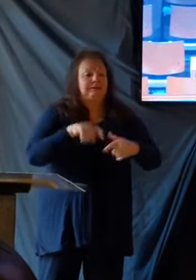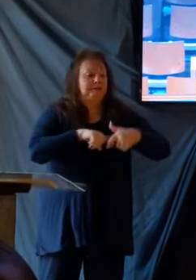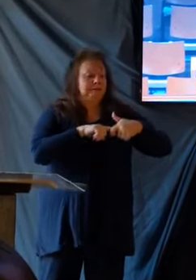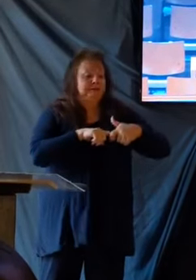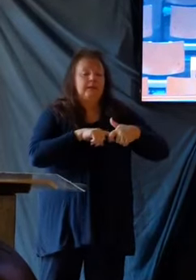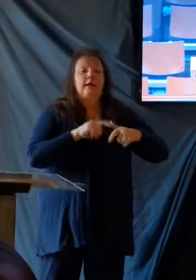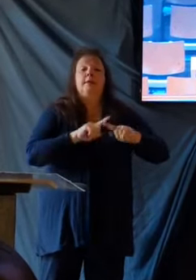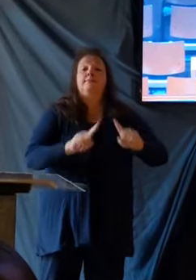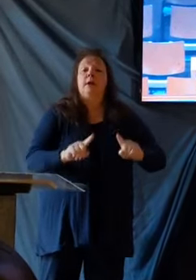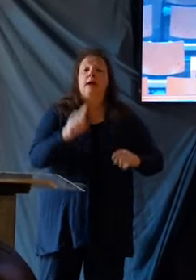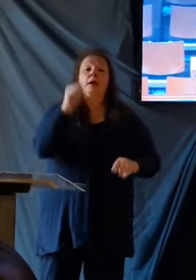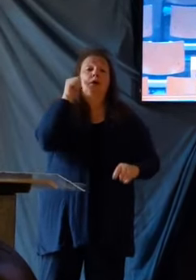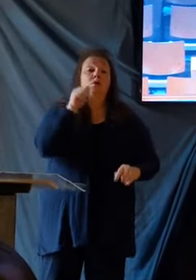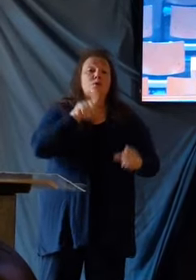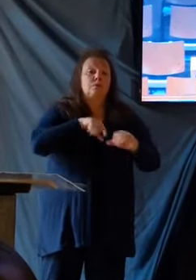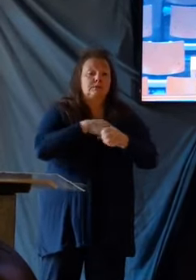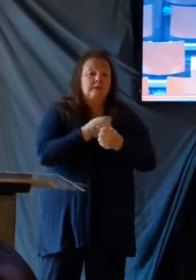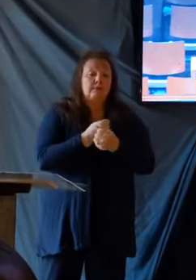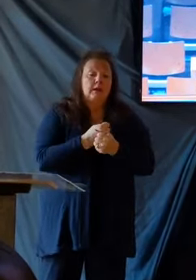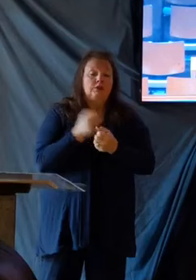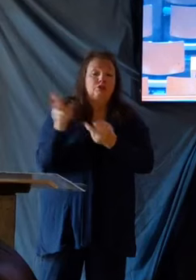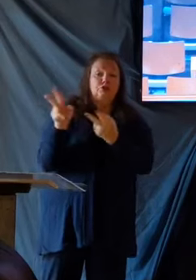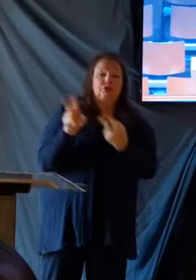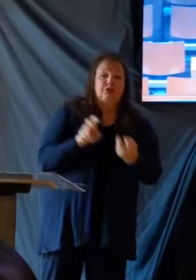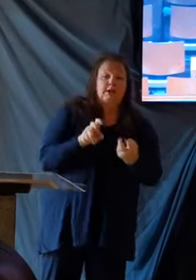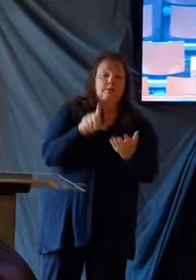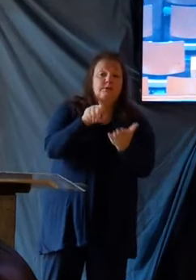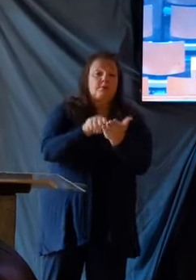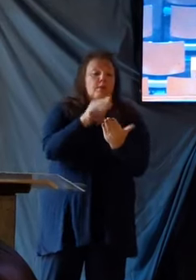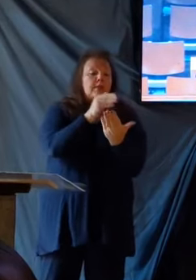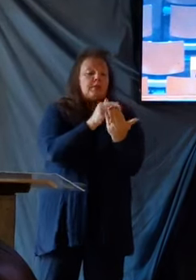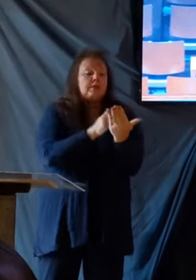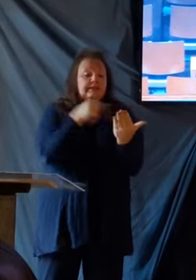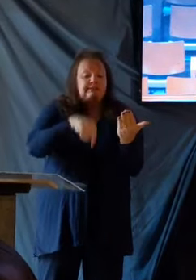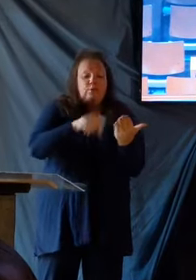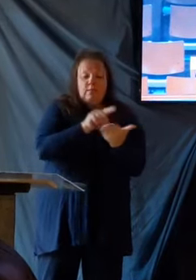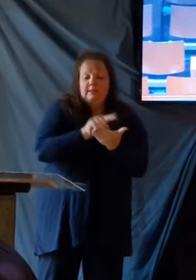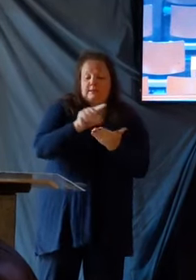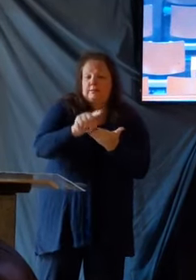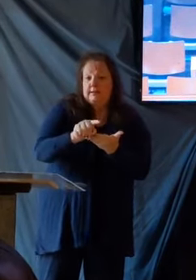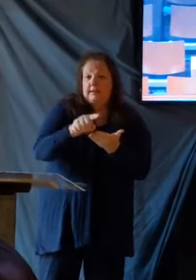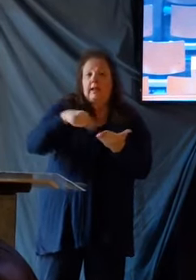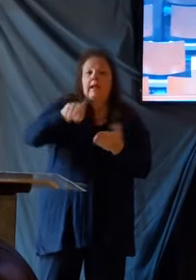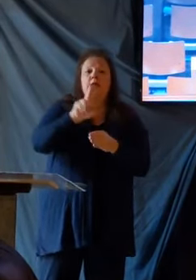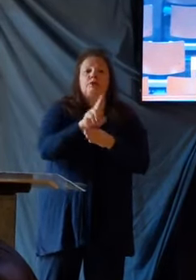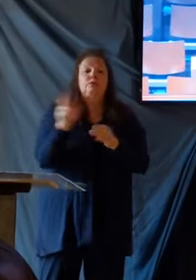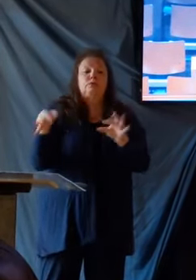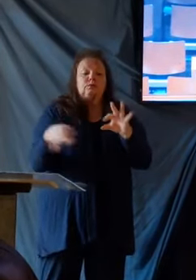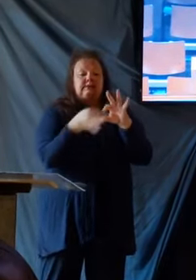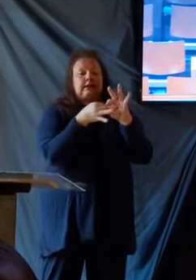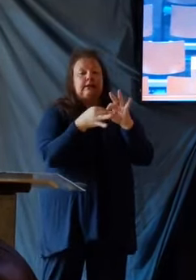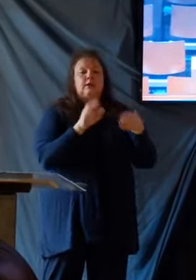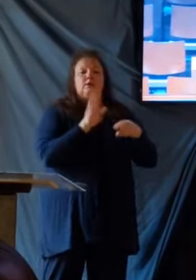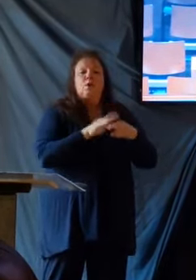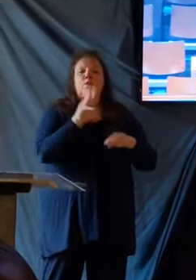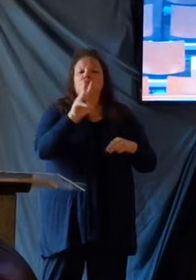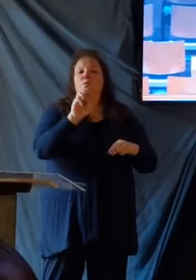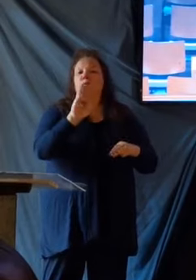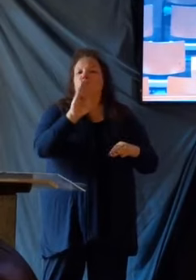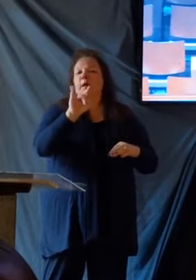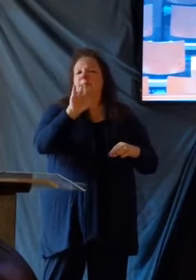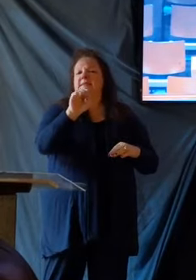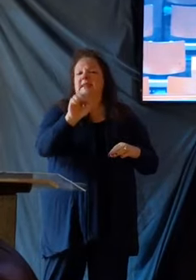but Girls of Grace are encouraged to download and print their lessons for this week, and you can use the links. Get on the website, they'll give you